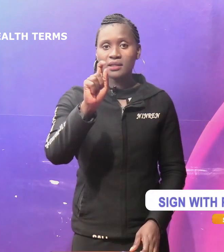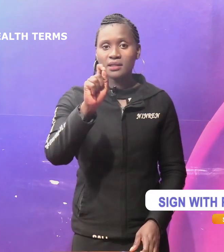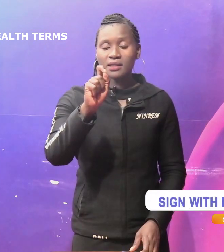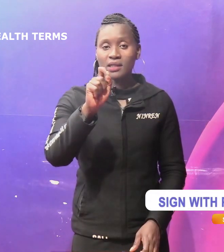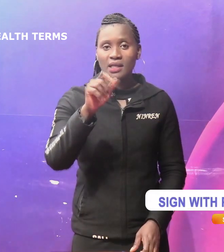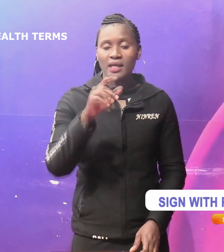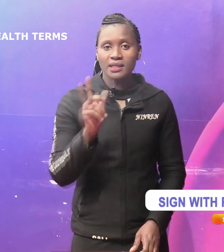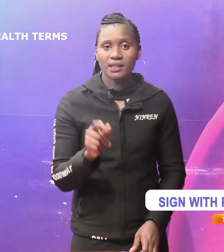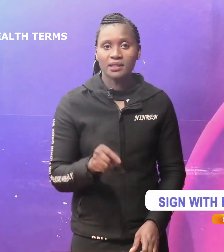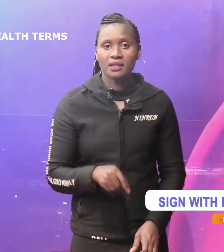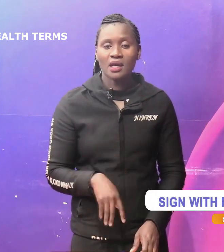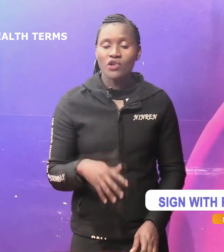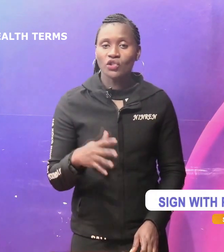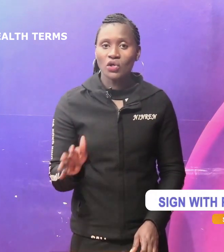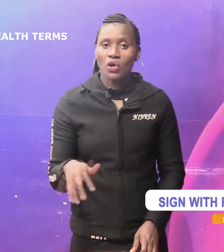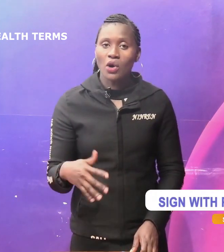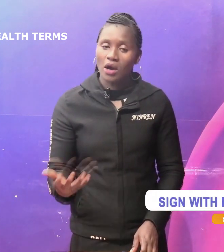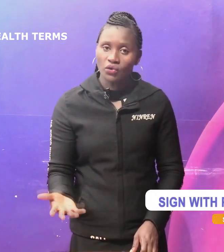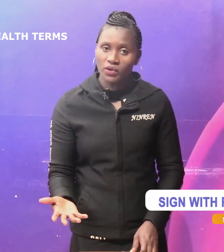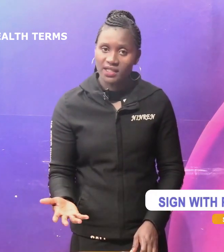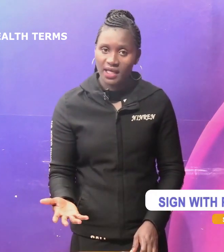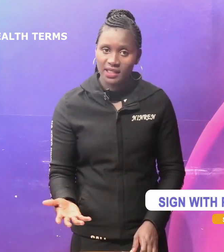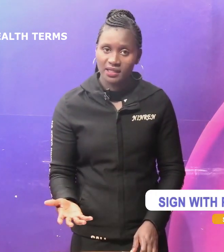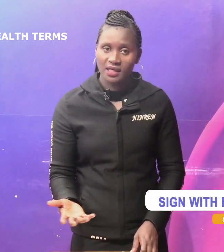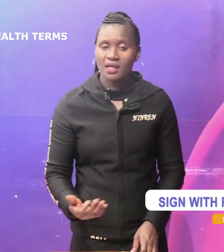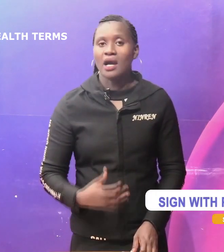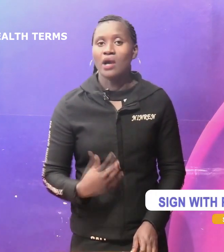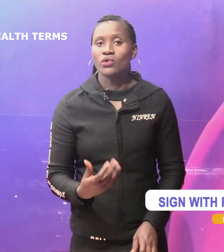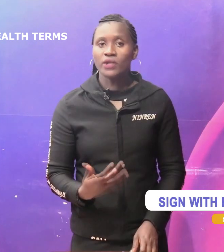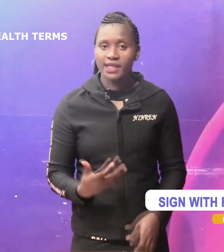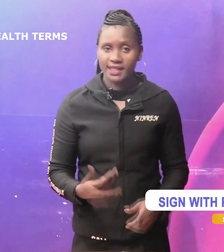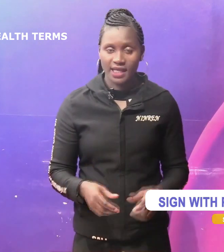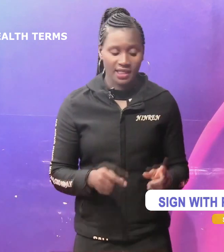T-E-S-T. Test. So how do we sign it? How do we sign it?